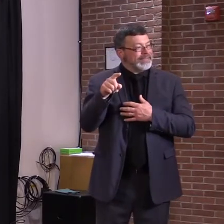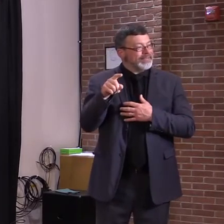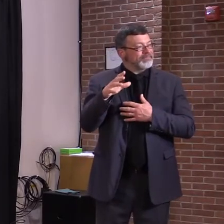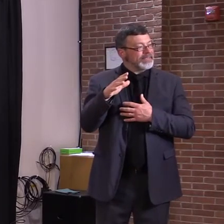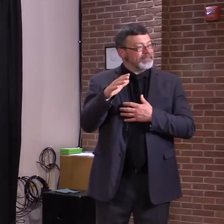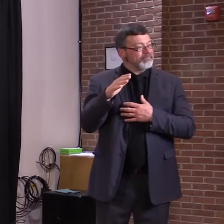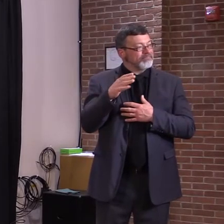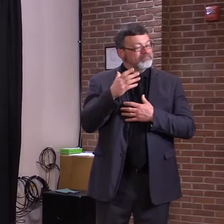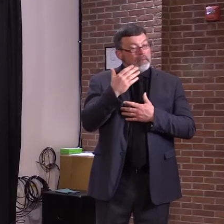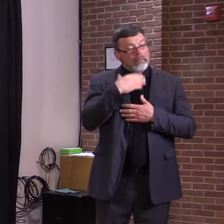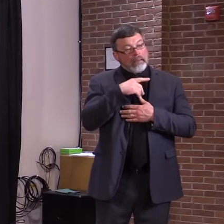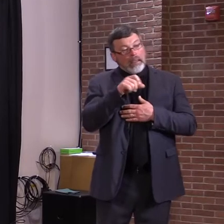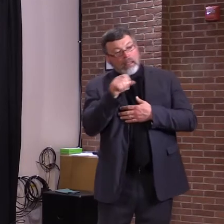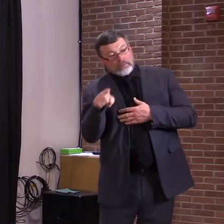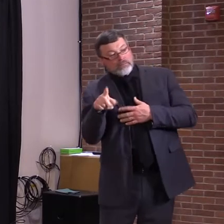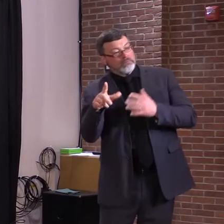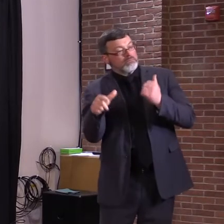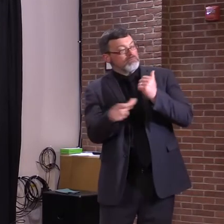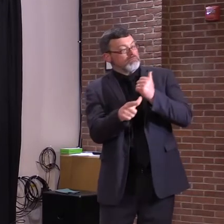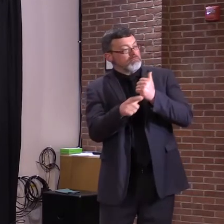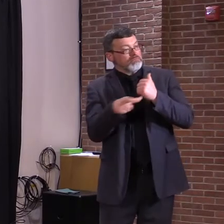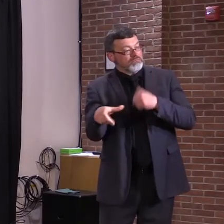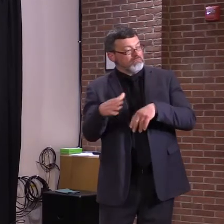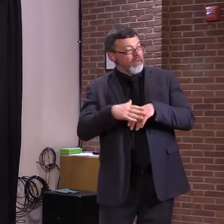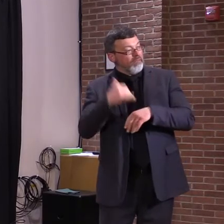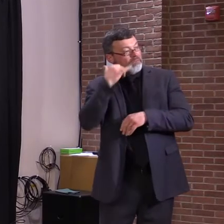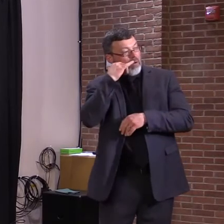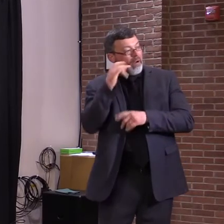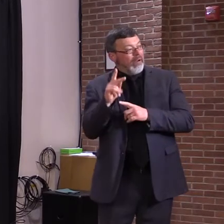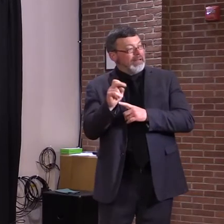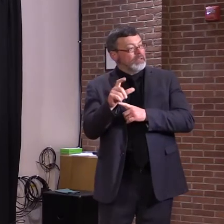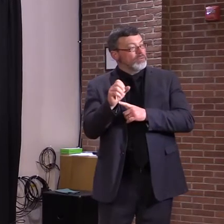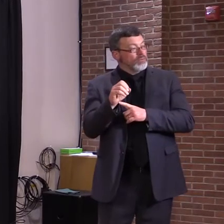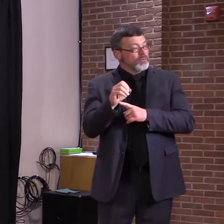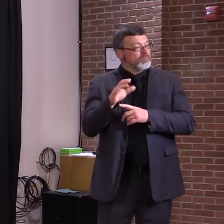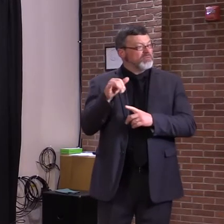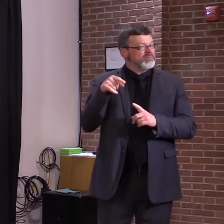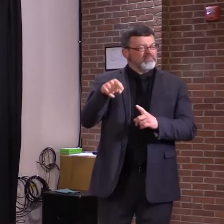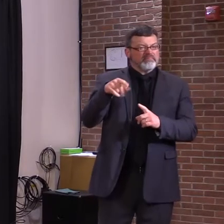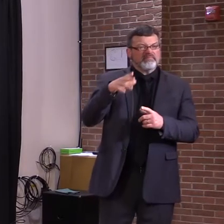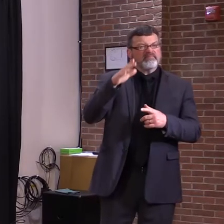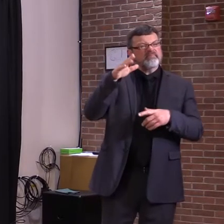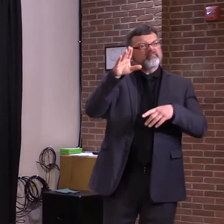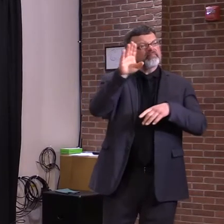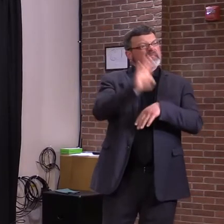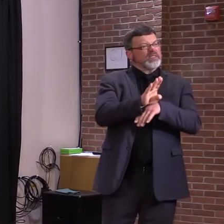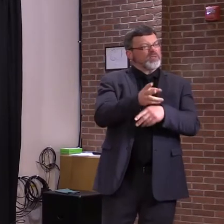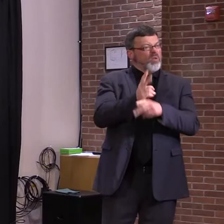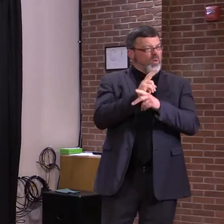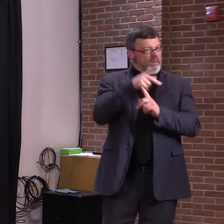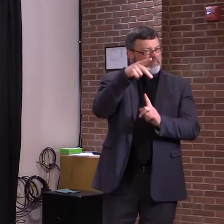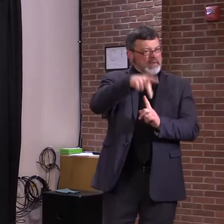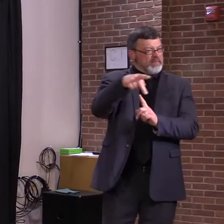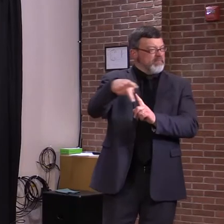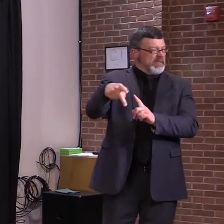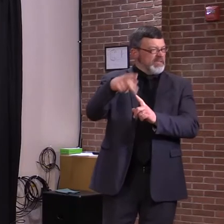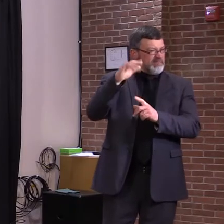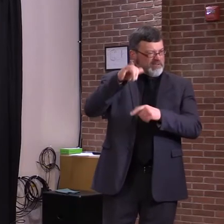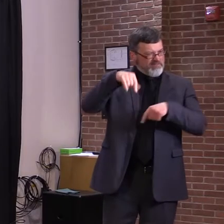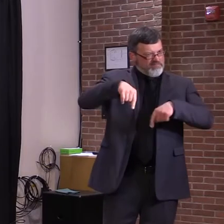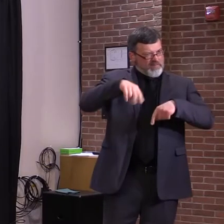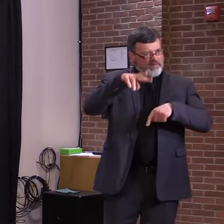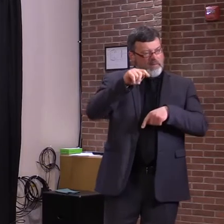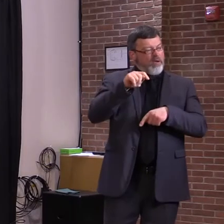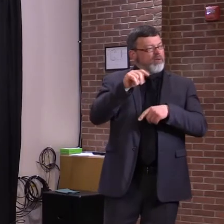about the small business loans, the PPP type financing you're thinking of, there was a lot